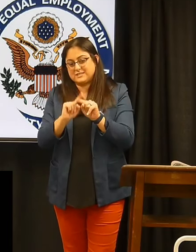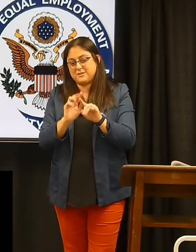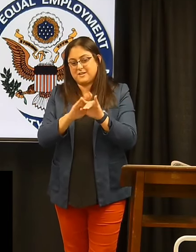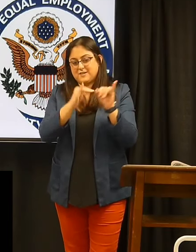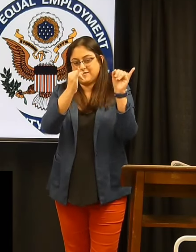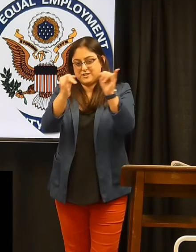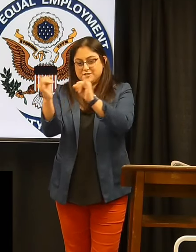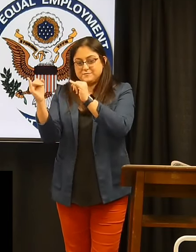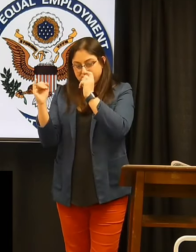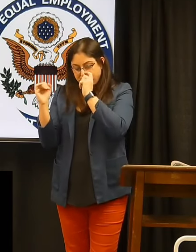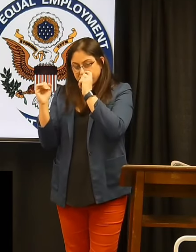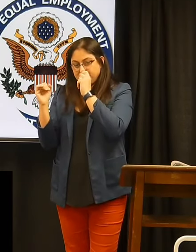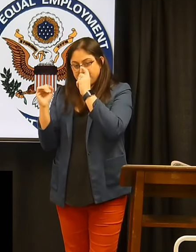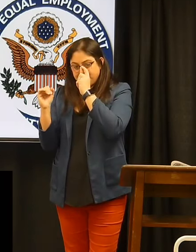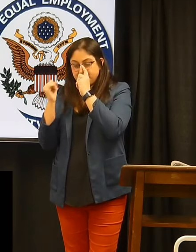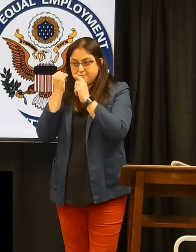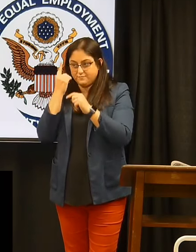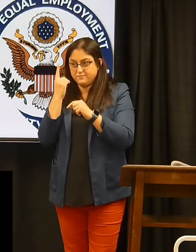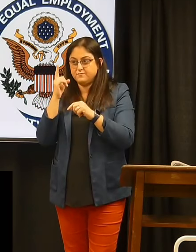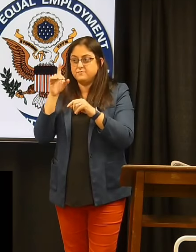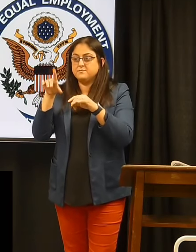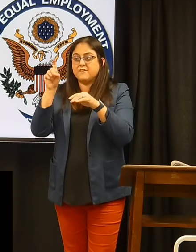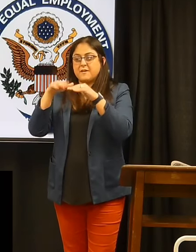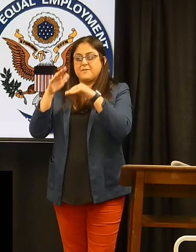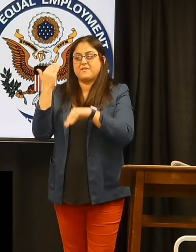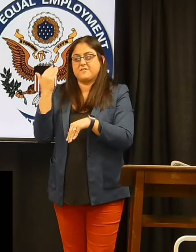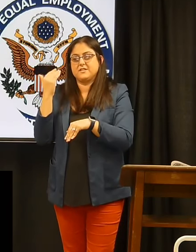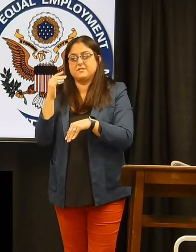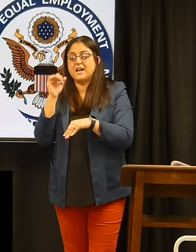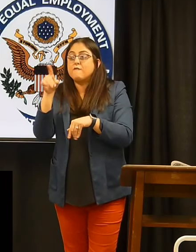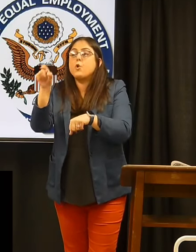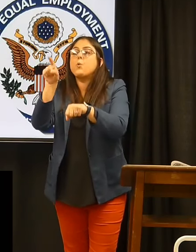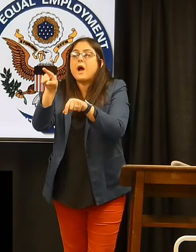are partially funded by the state, then they may. But again,